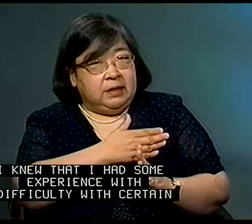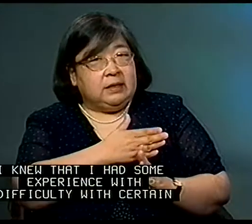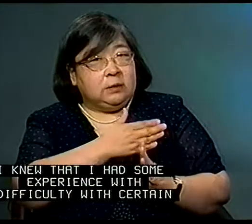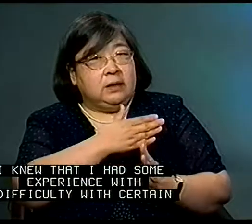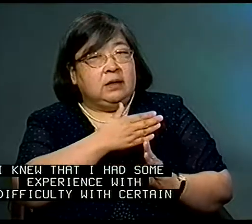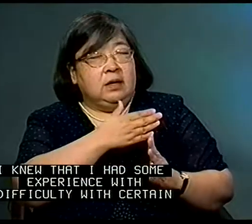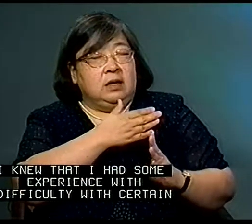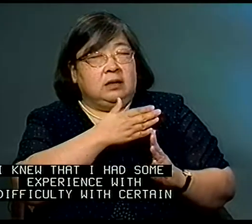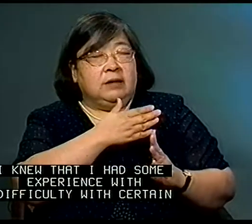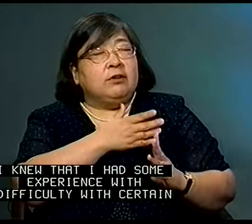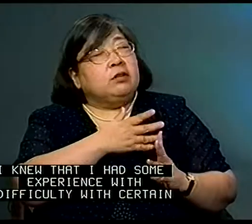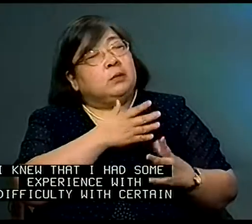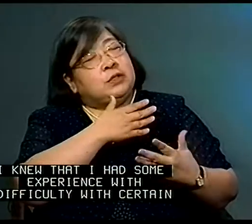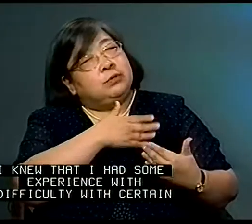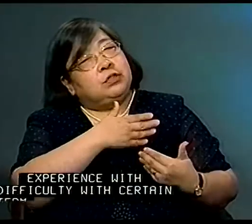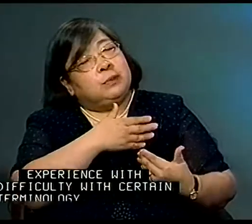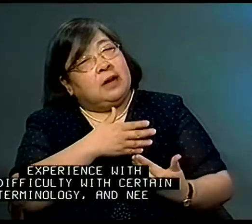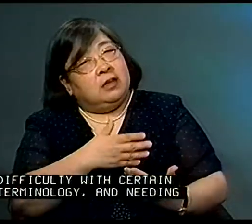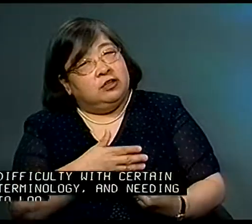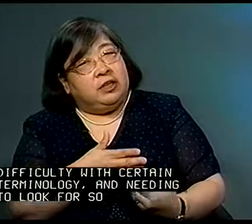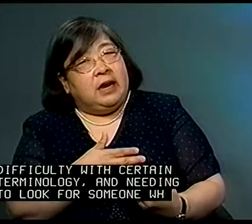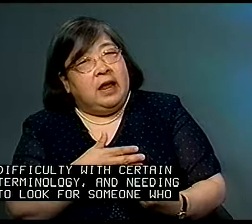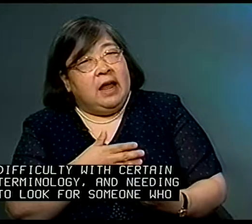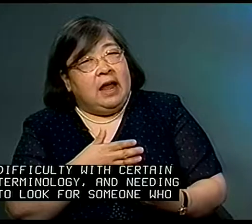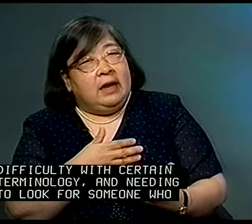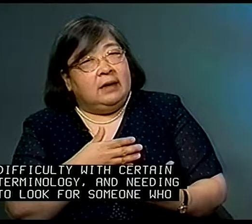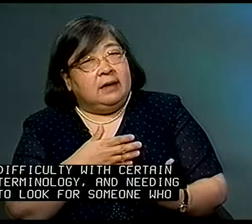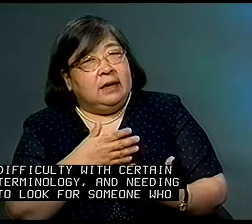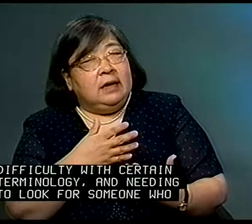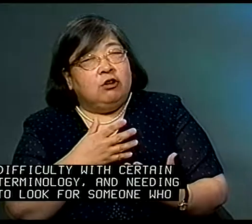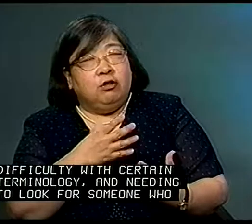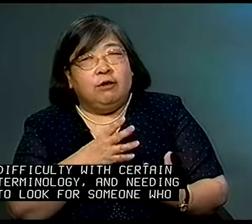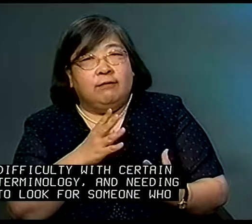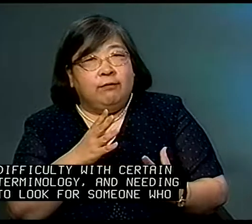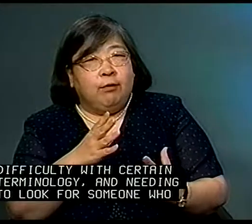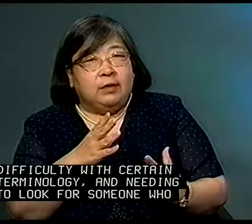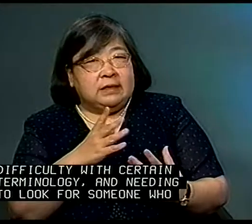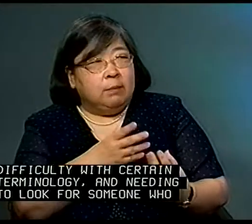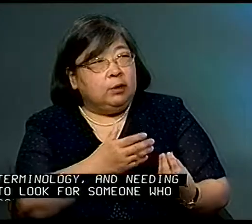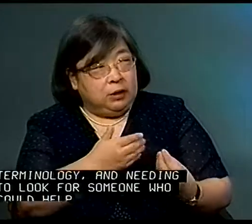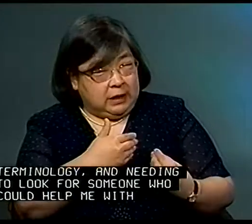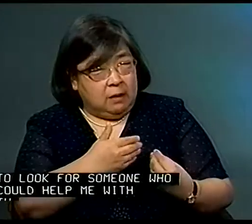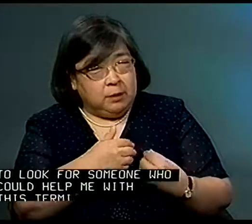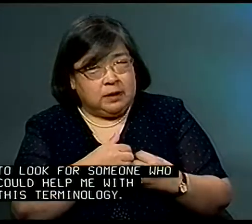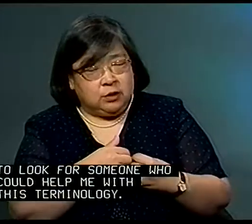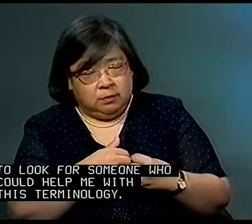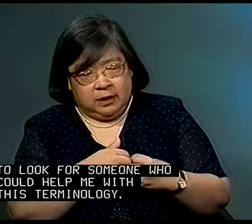experience with difficulty with certain terminology and needing to look for someone who could help me with this